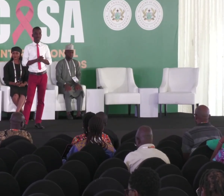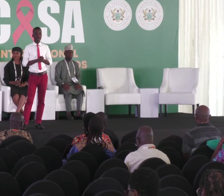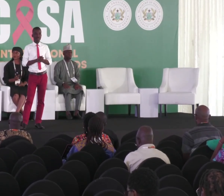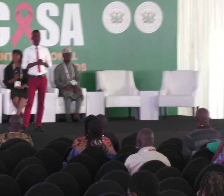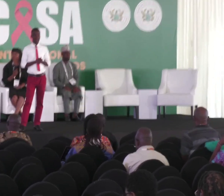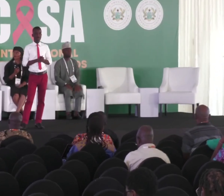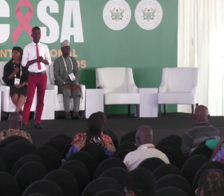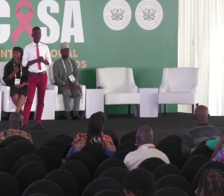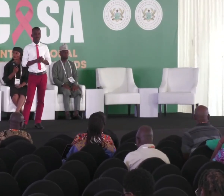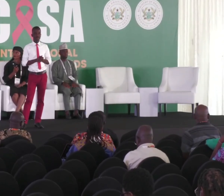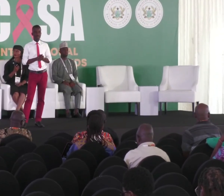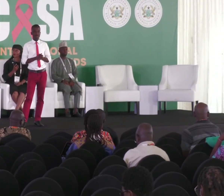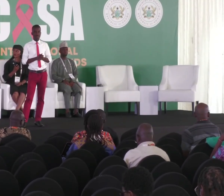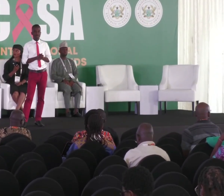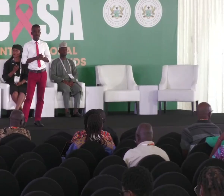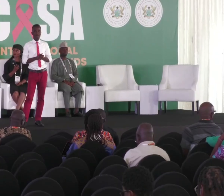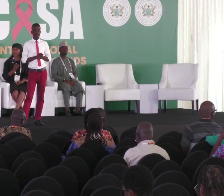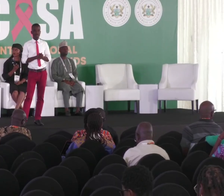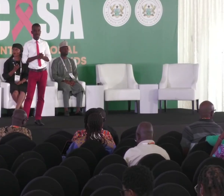Thank you.